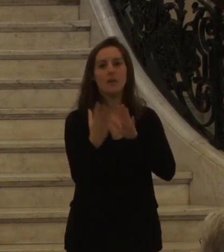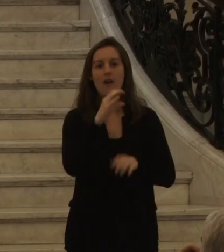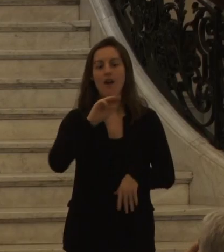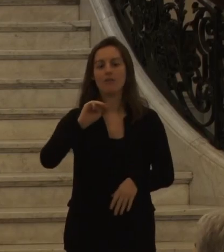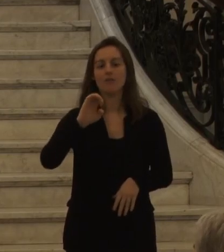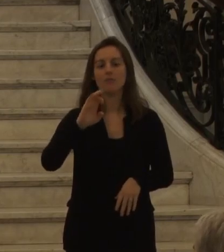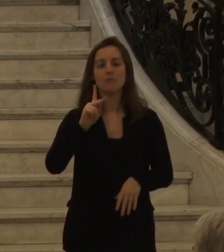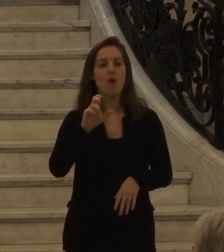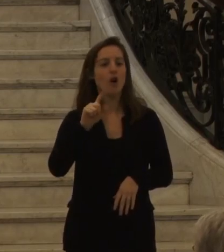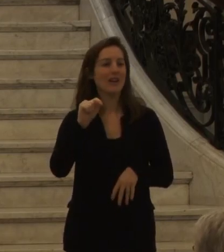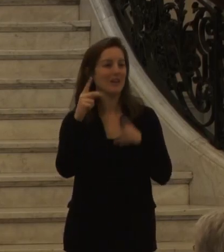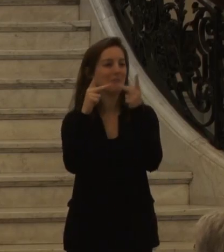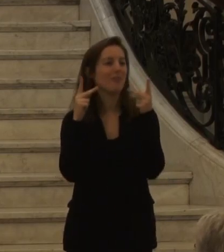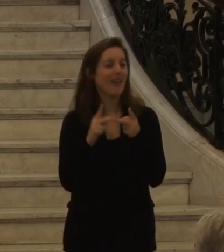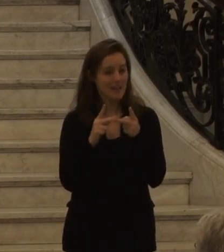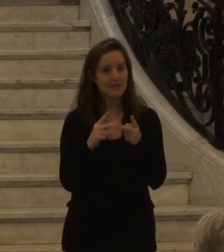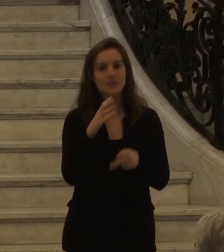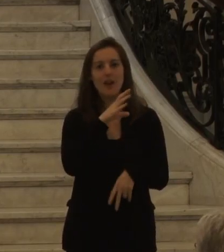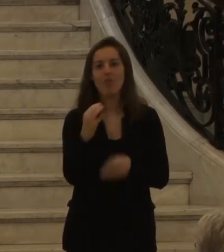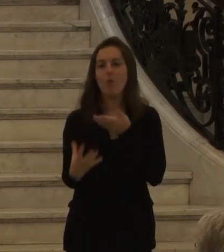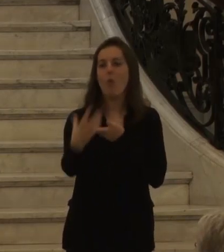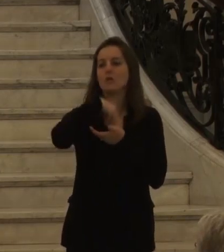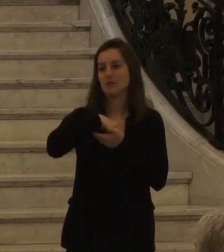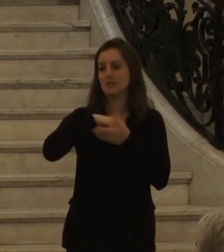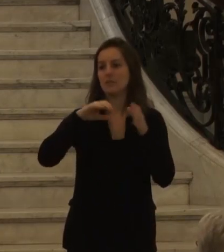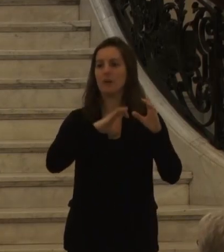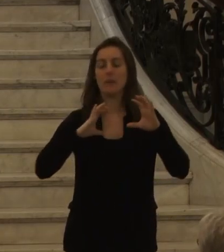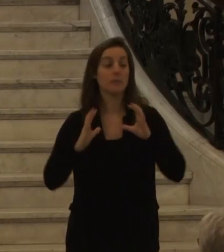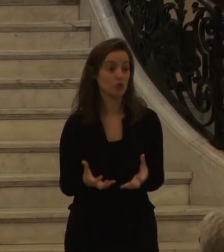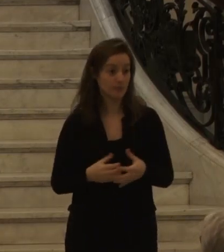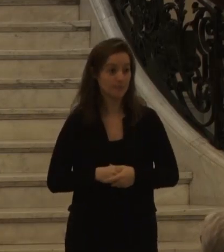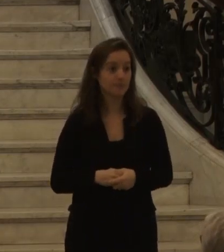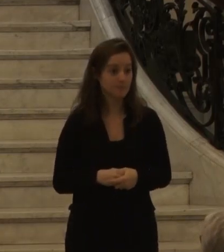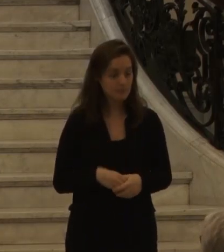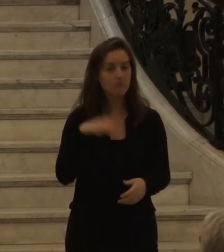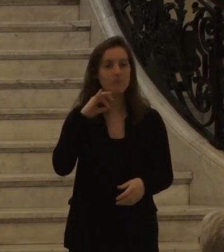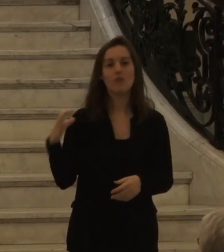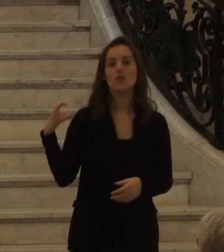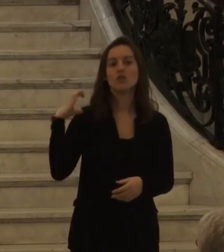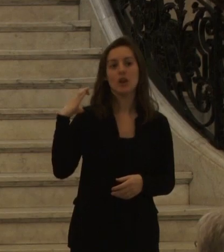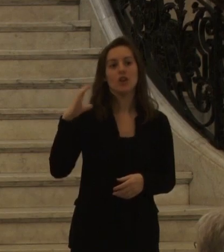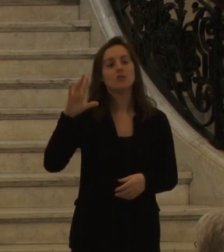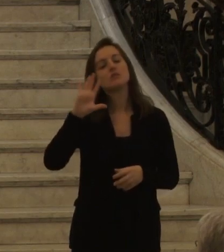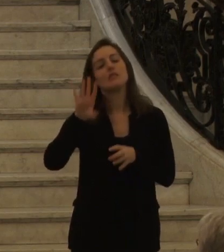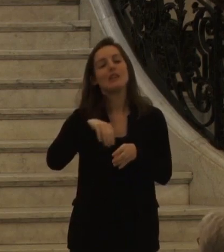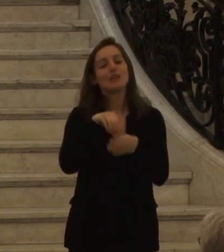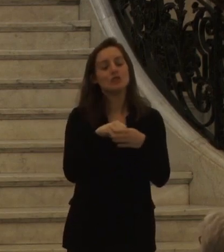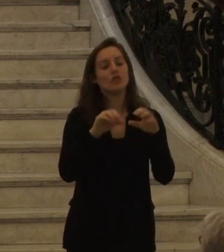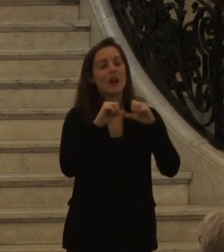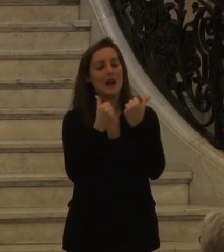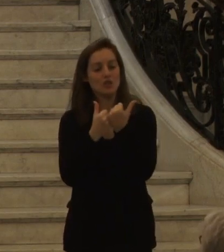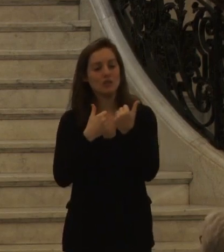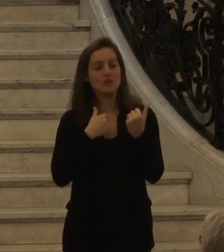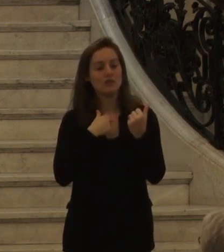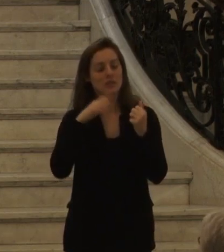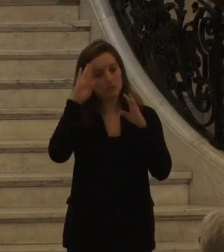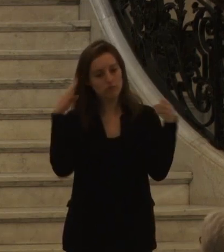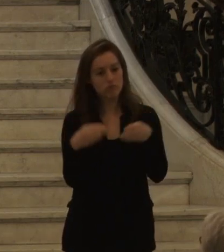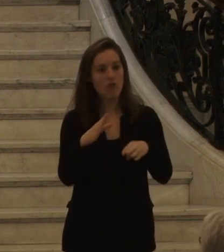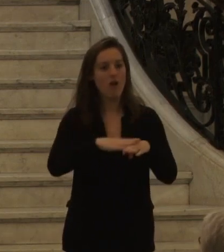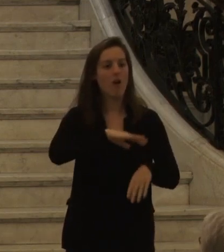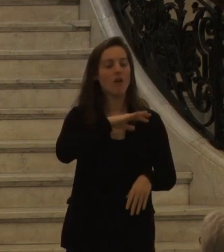Commission, and co-chairs the Governor's Interagency Council on Housing and Homelessness and the Governor's Council to Addressing